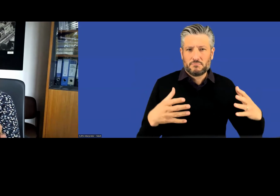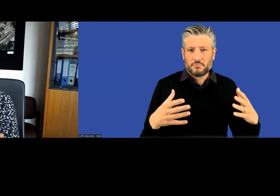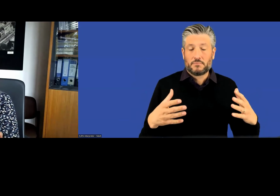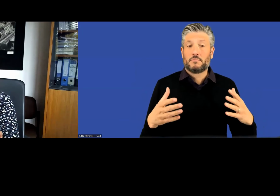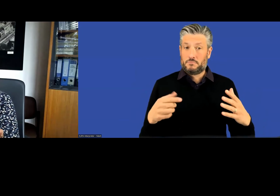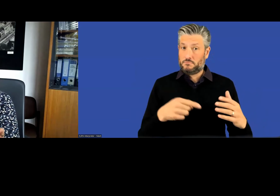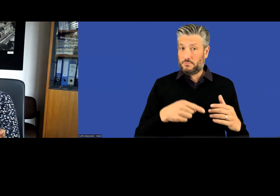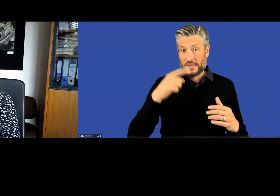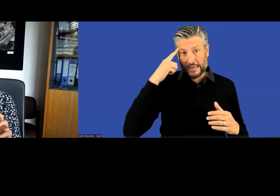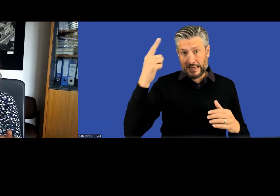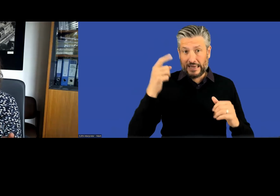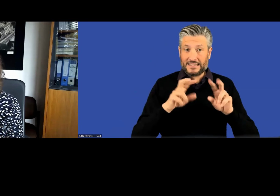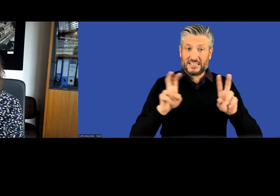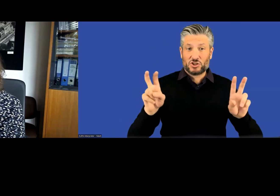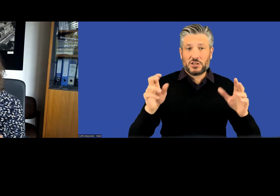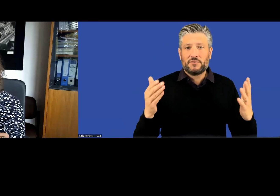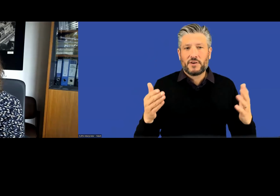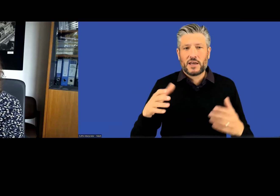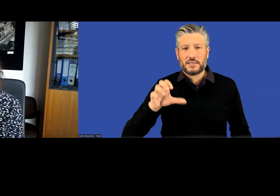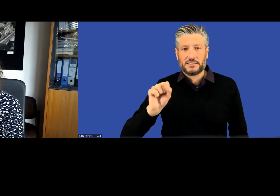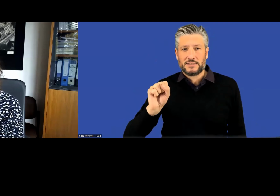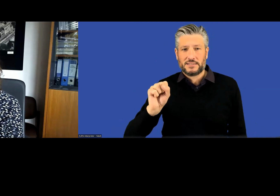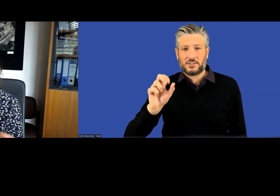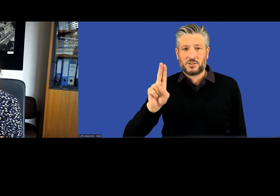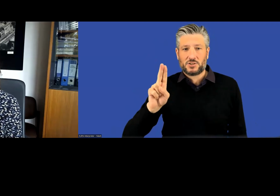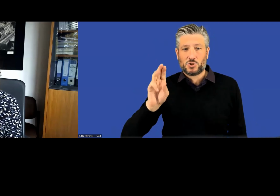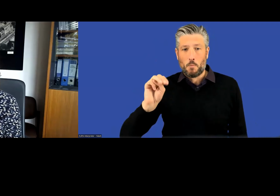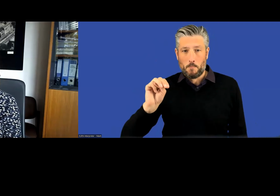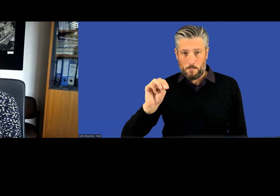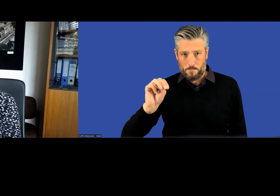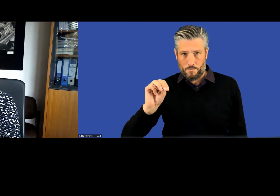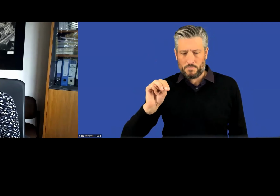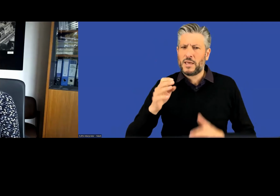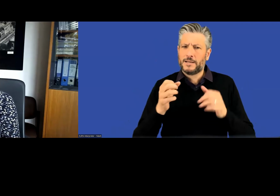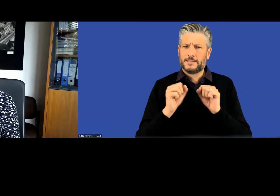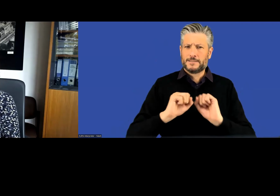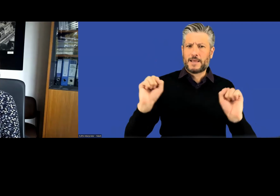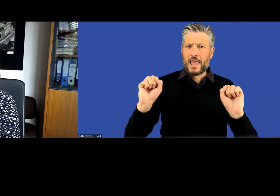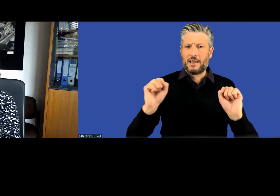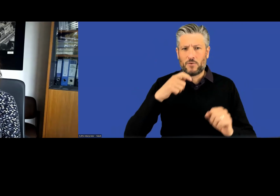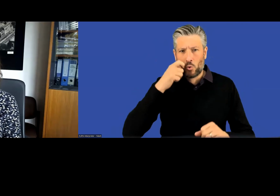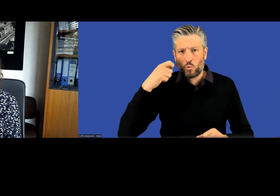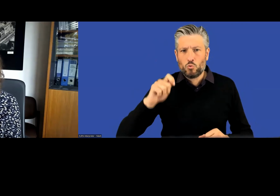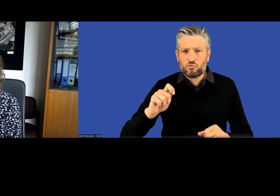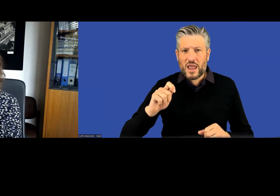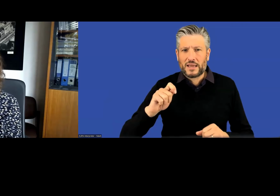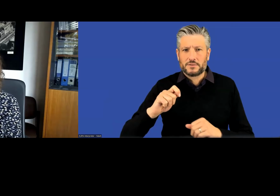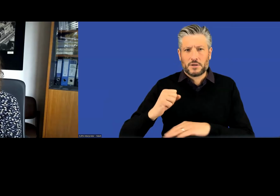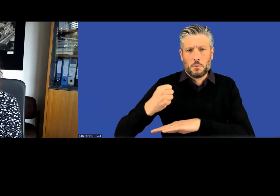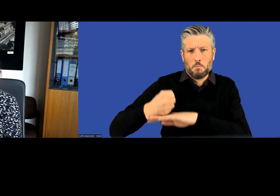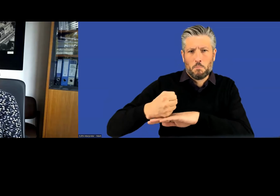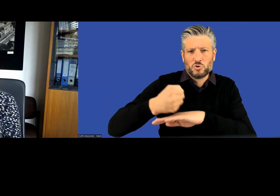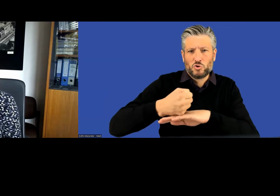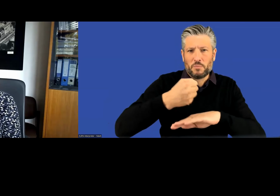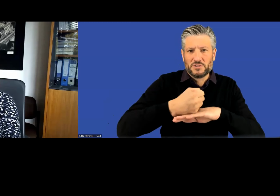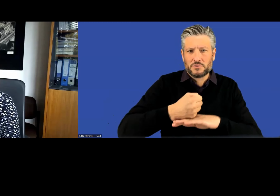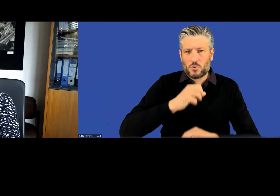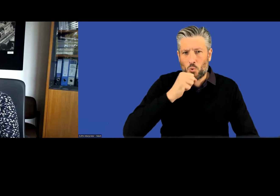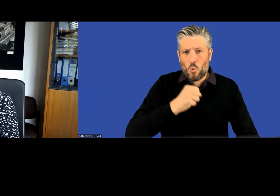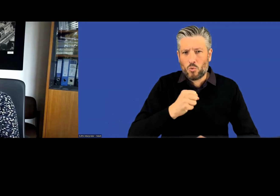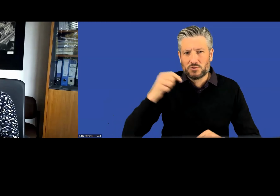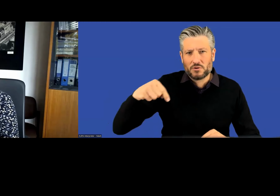Ukraine Monuments. So it's a project to help digitize and preserve Ukrainian cultural heritage for future generations,